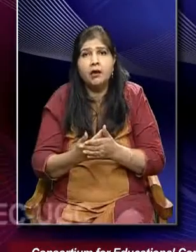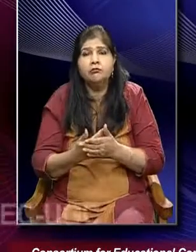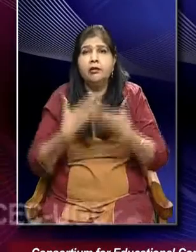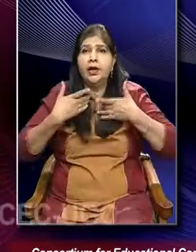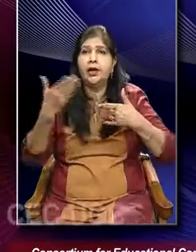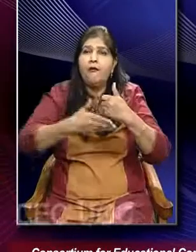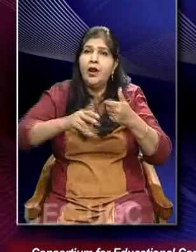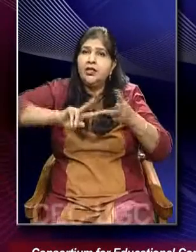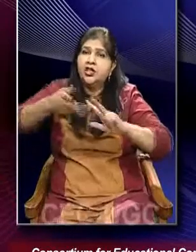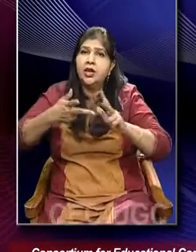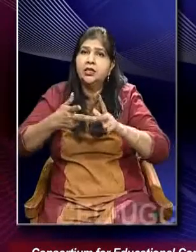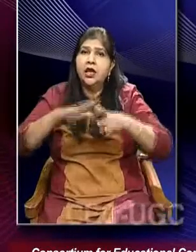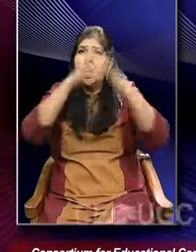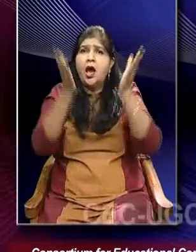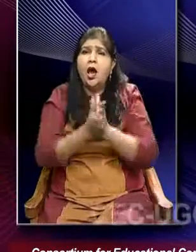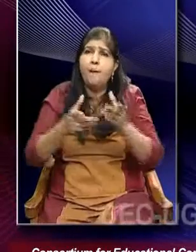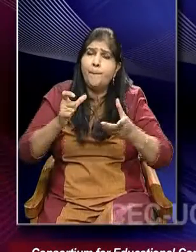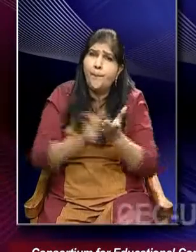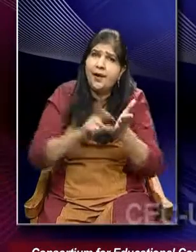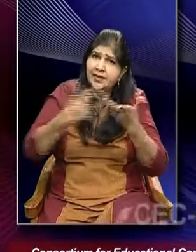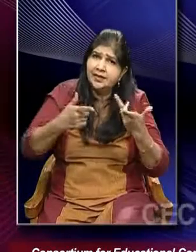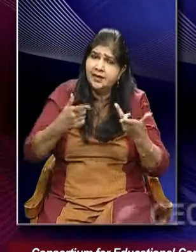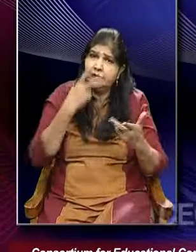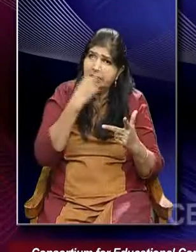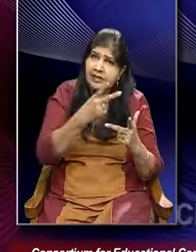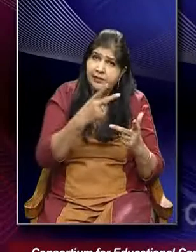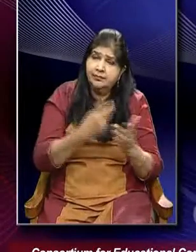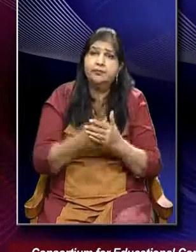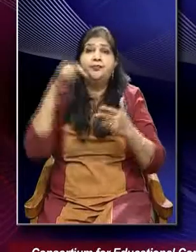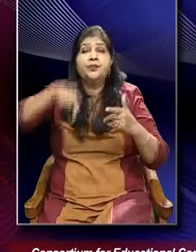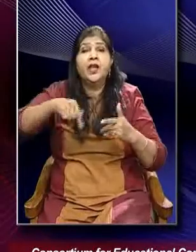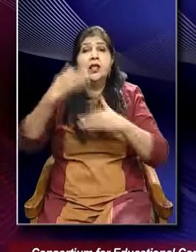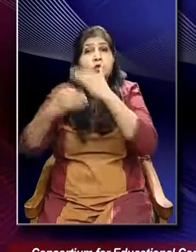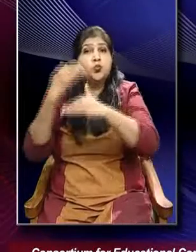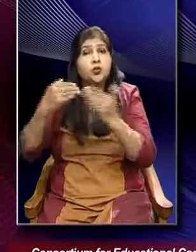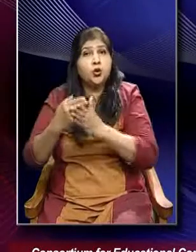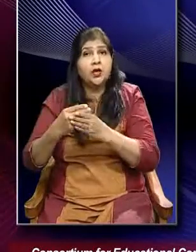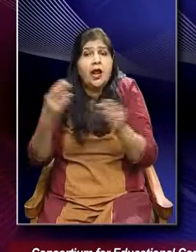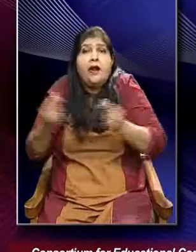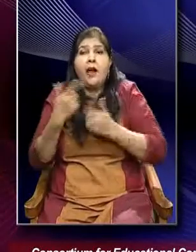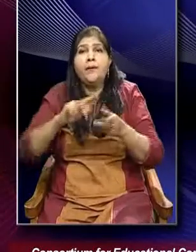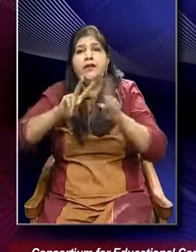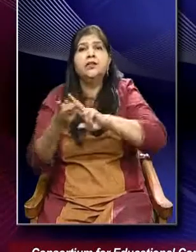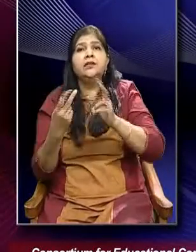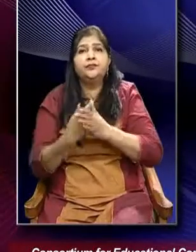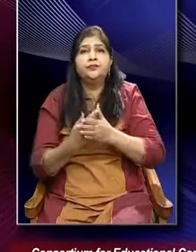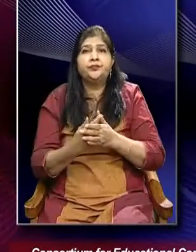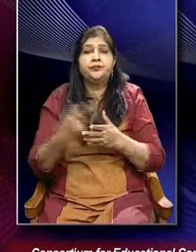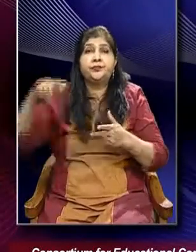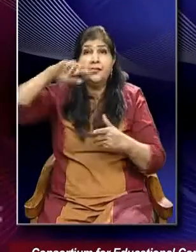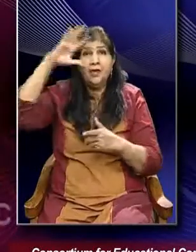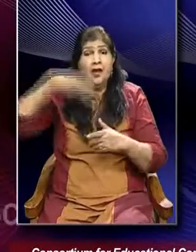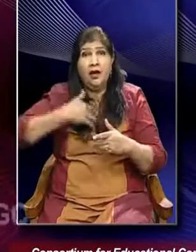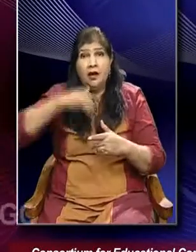urbanization, industrialization, one finds that in this process of rapid change,